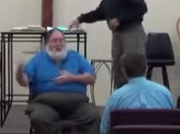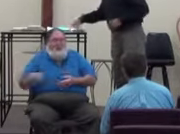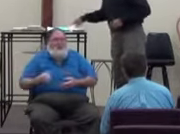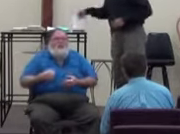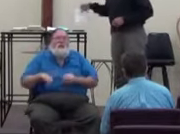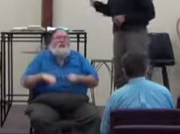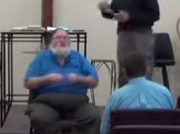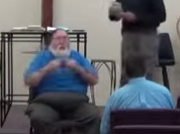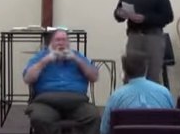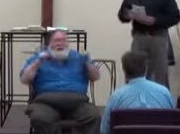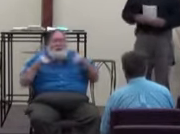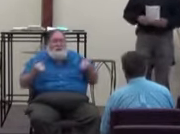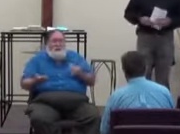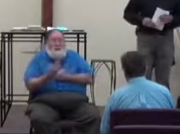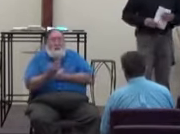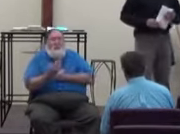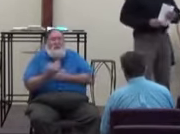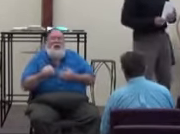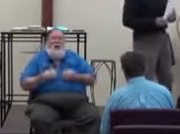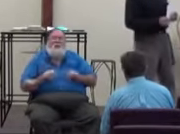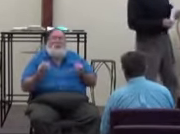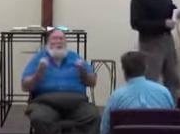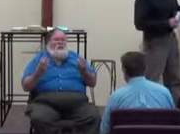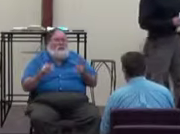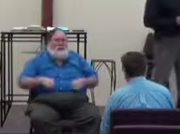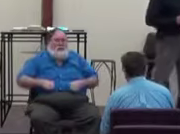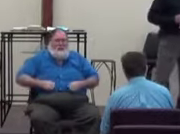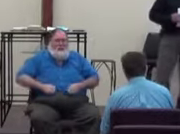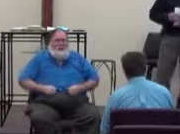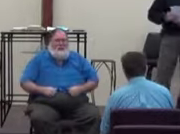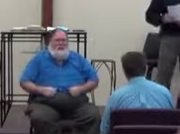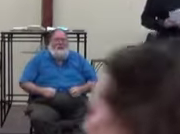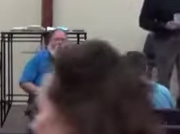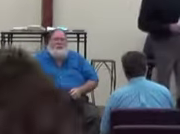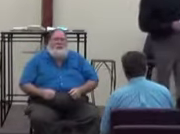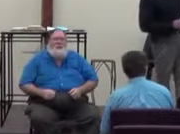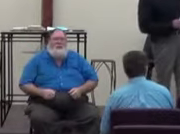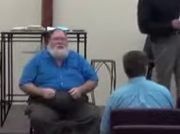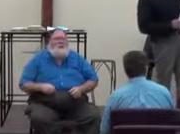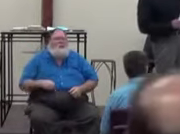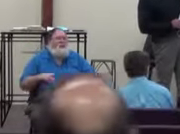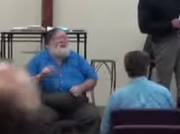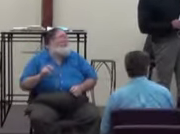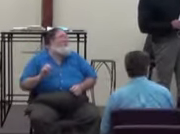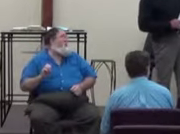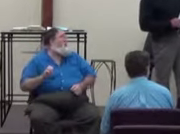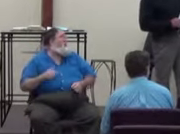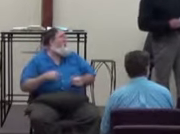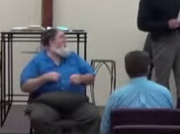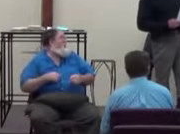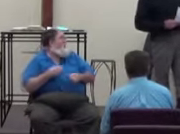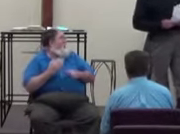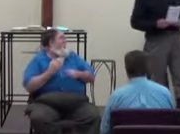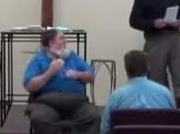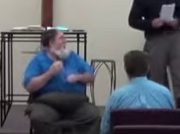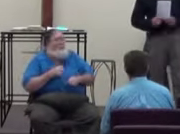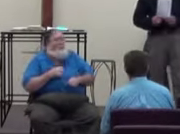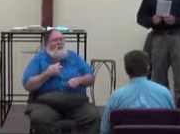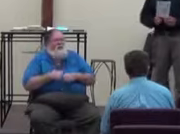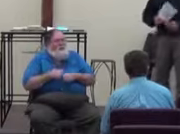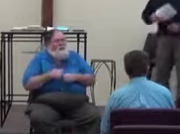announcements here this morning. We've got a bunch of them. Pat's having a tad bit of trouble with the computer. It says freeze up there.